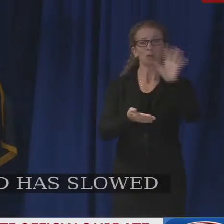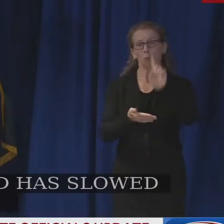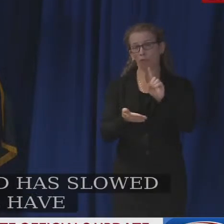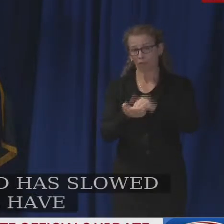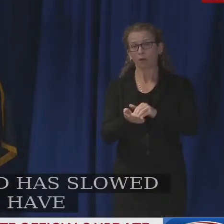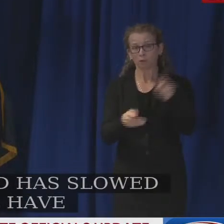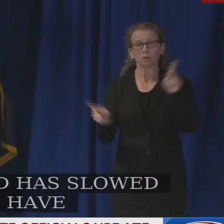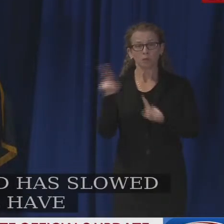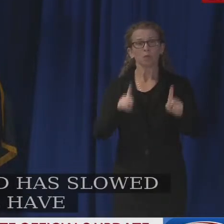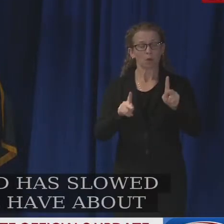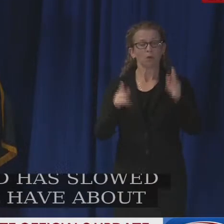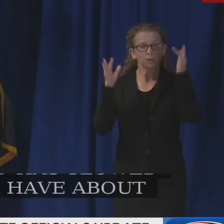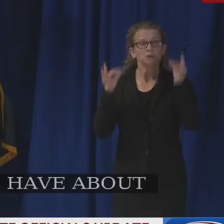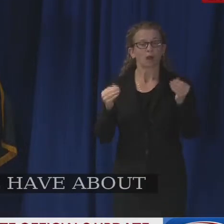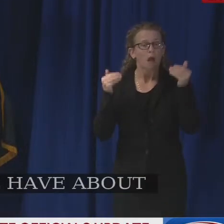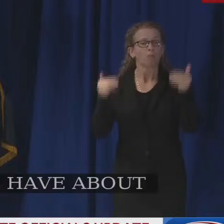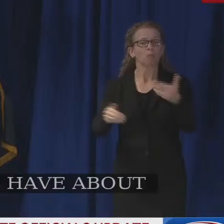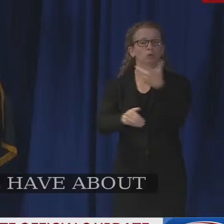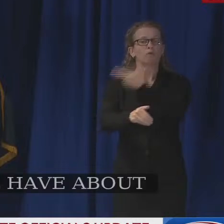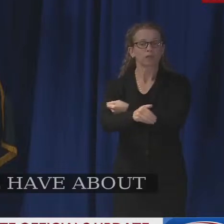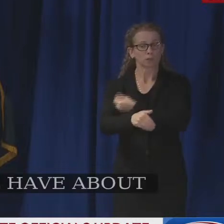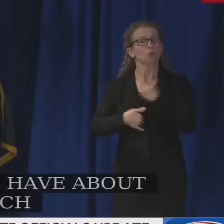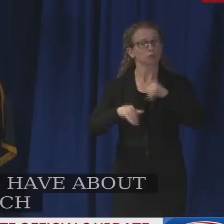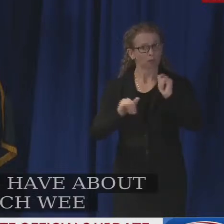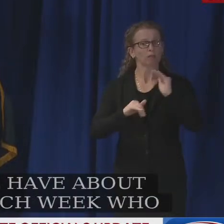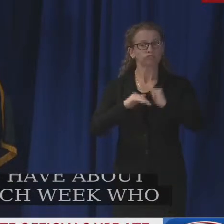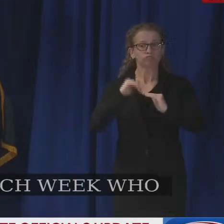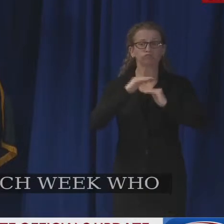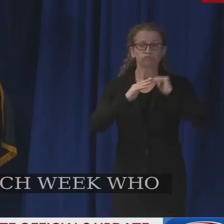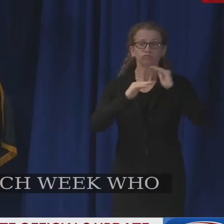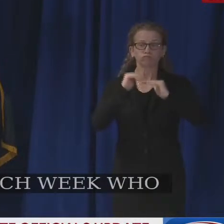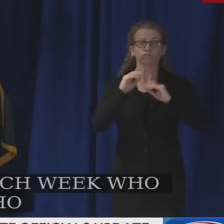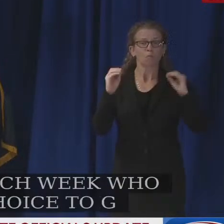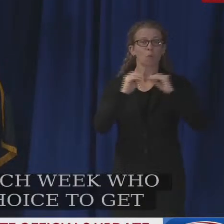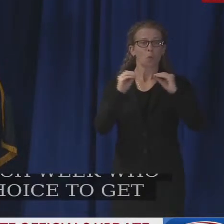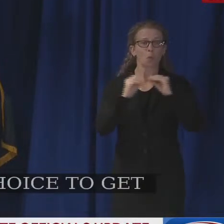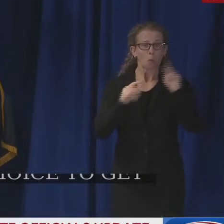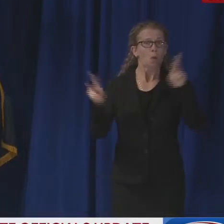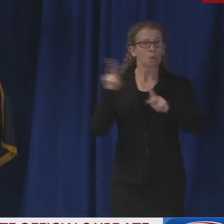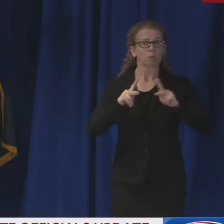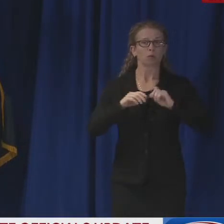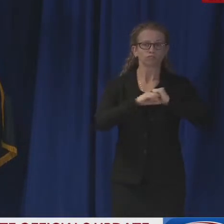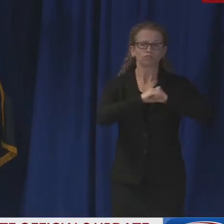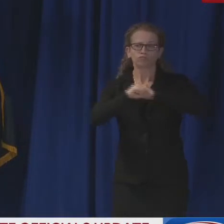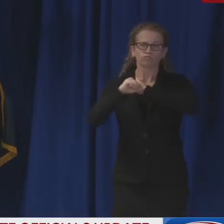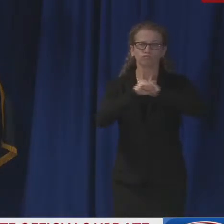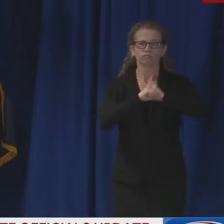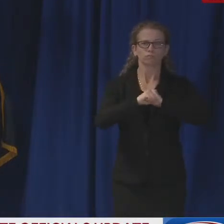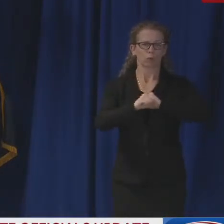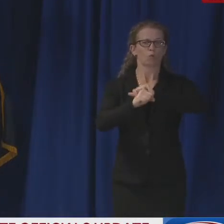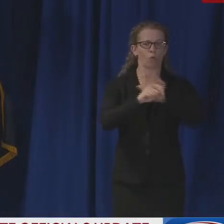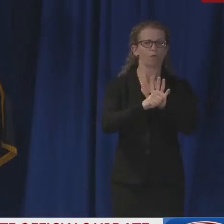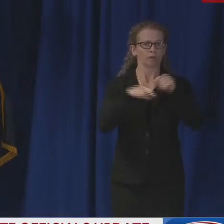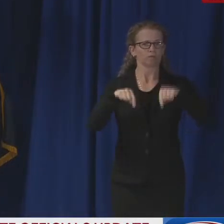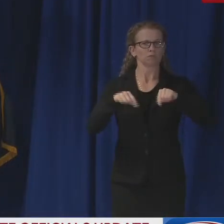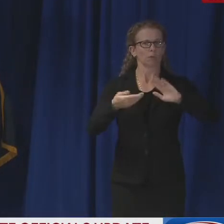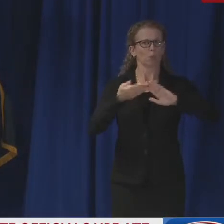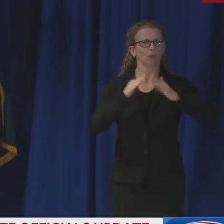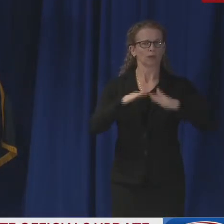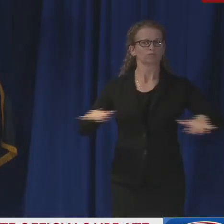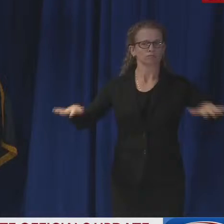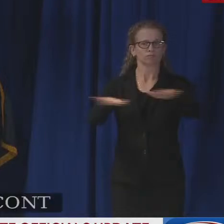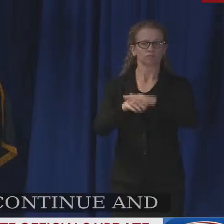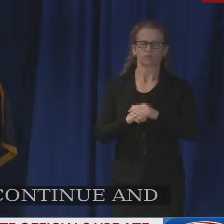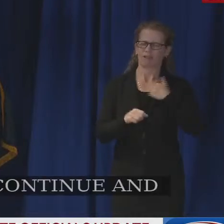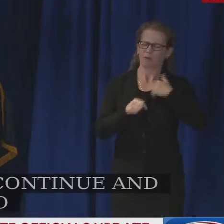get vaccinated. So progress does continue, and people continue to build protection against COVID-19 in our communities. There's plenty of